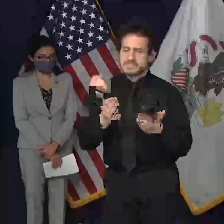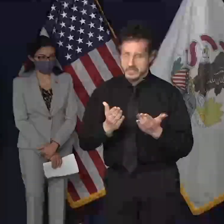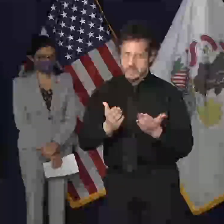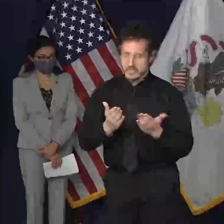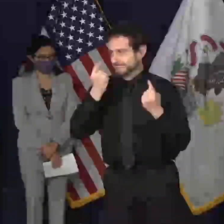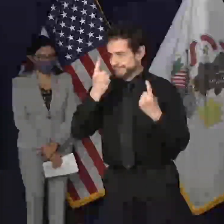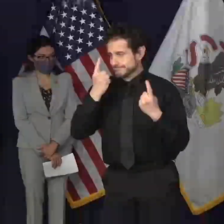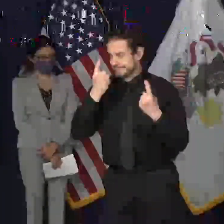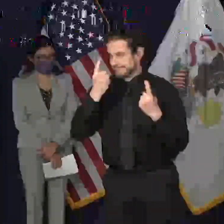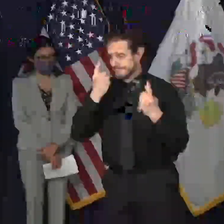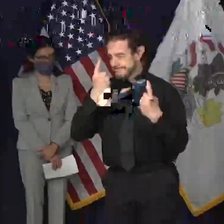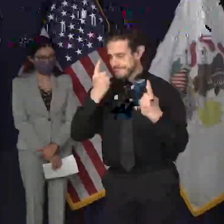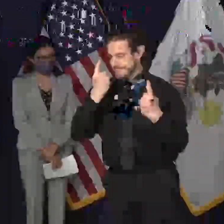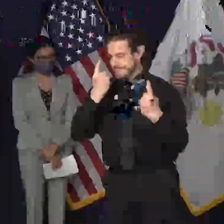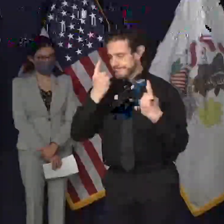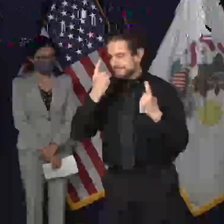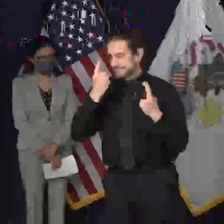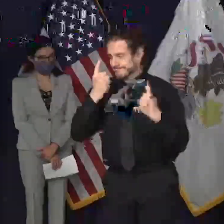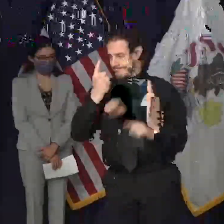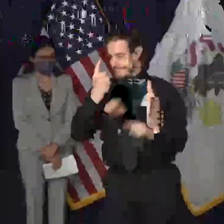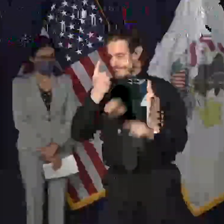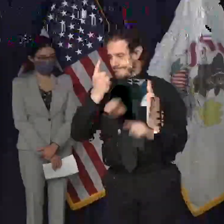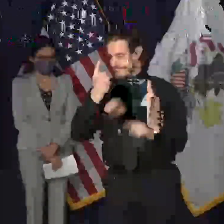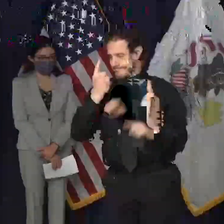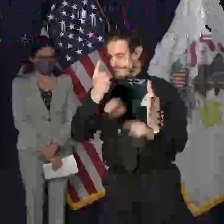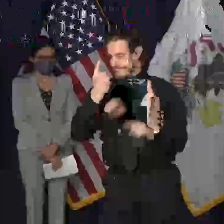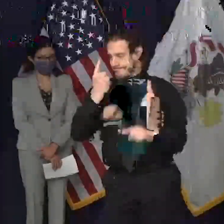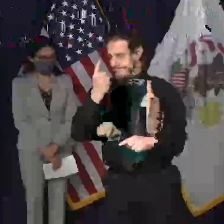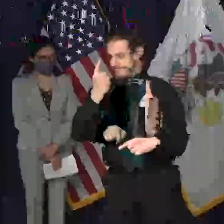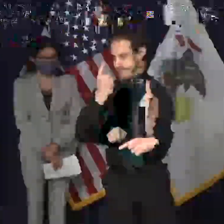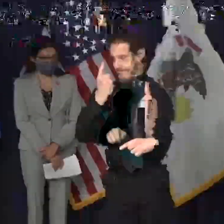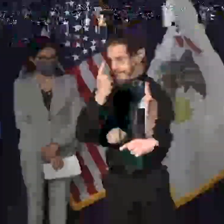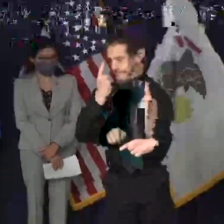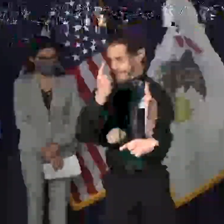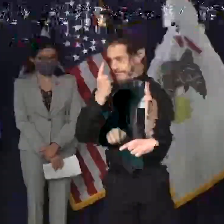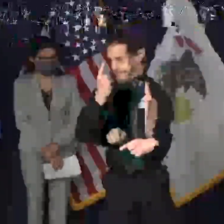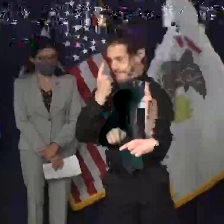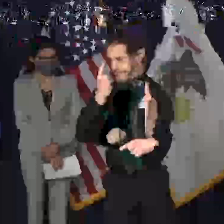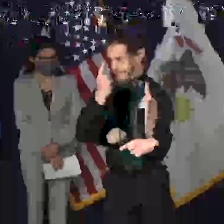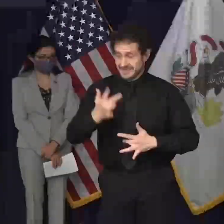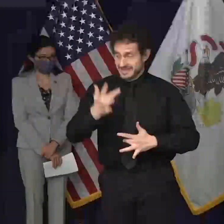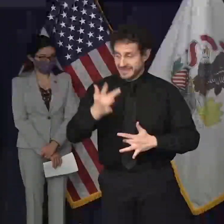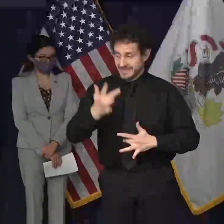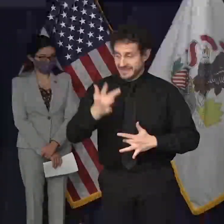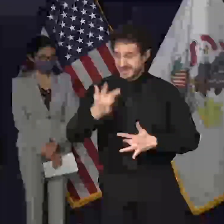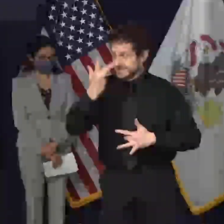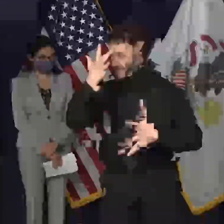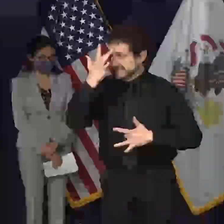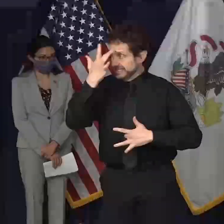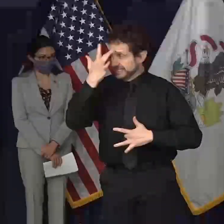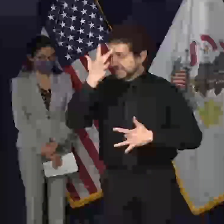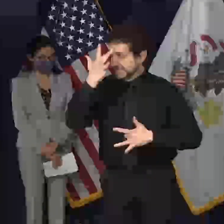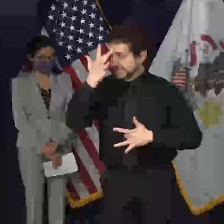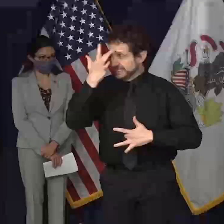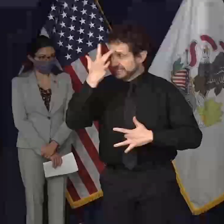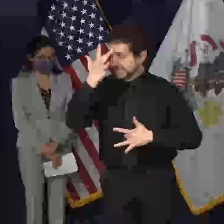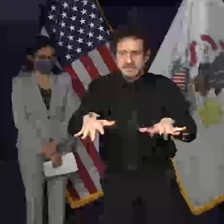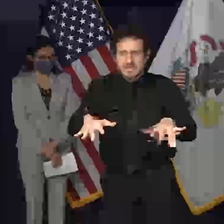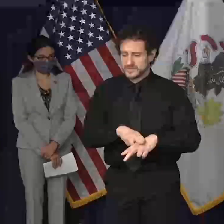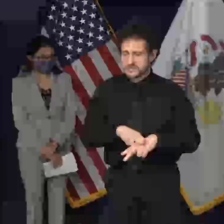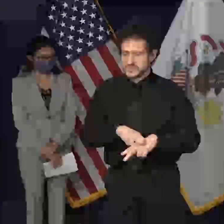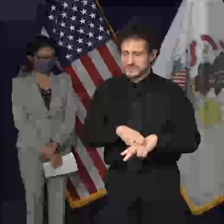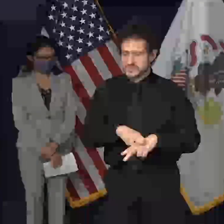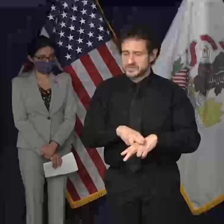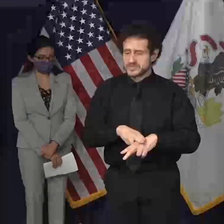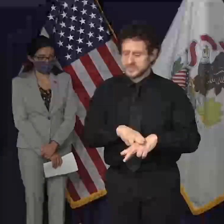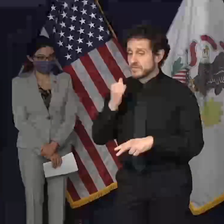people I think understand, these are, you know, situations where you are naturally going to be putting people close to